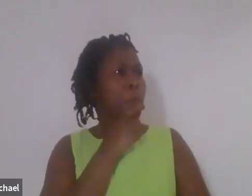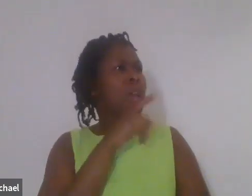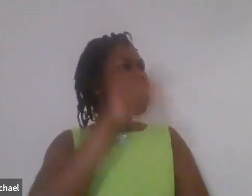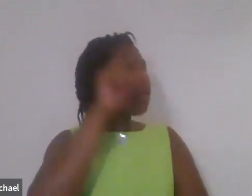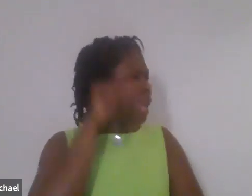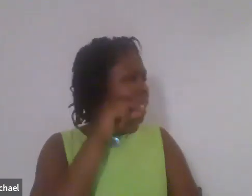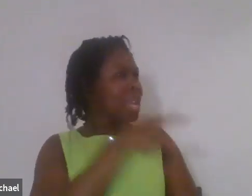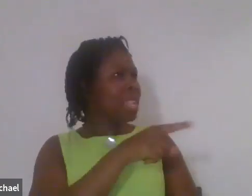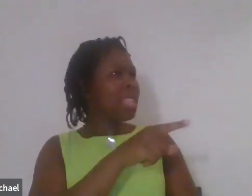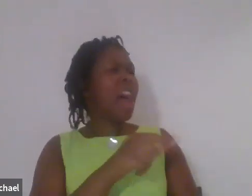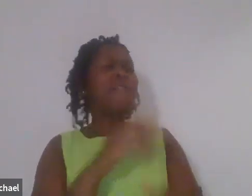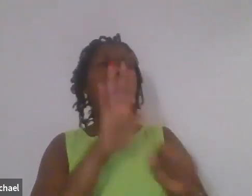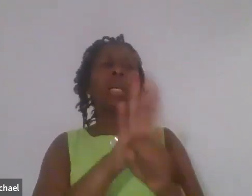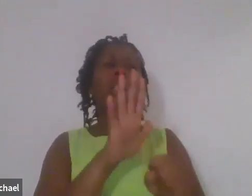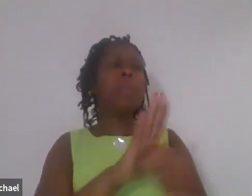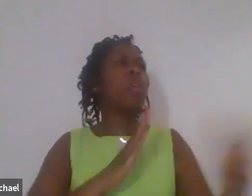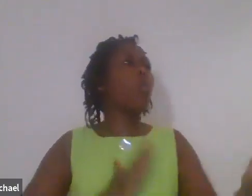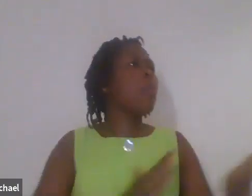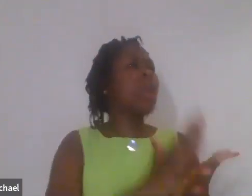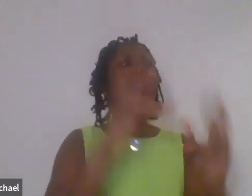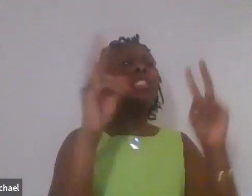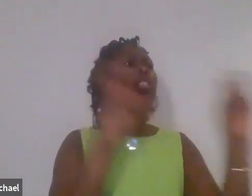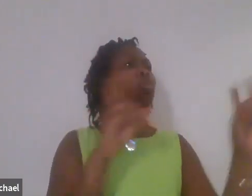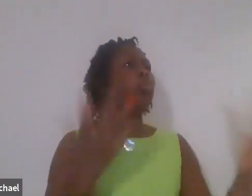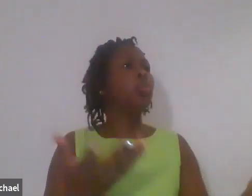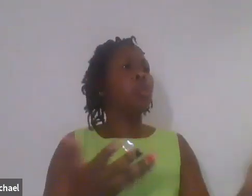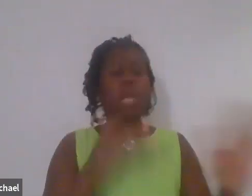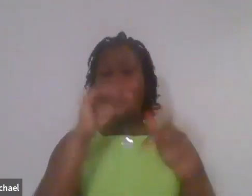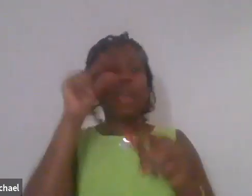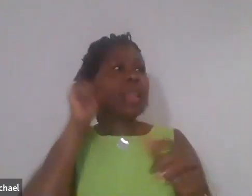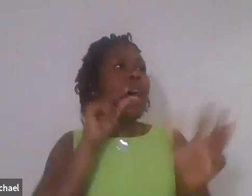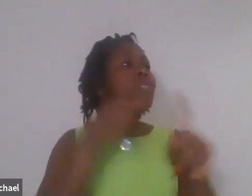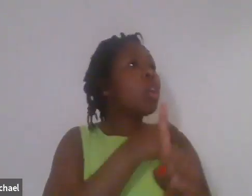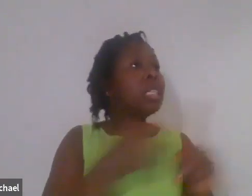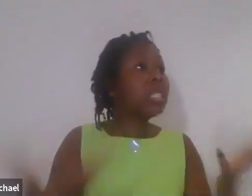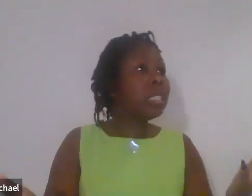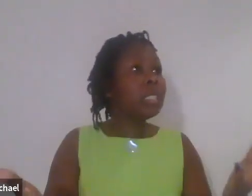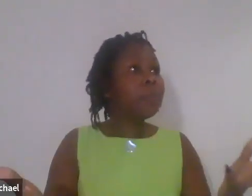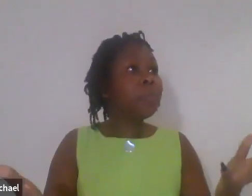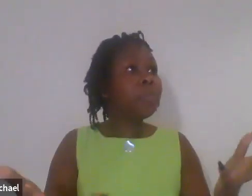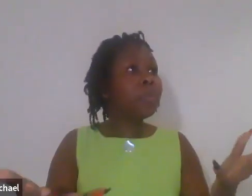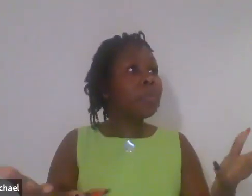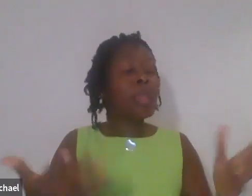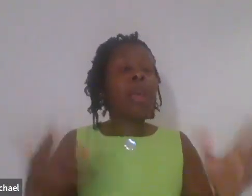So when I did my gender course, it has got very many human rights issues.